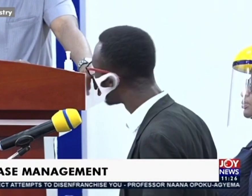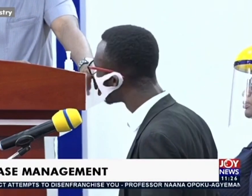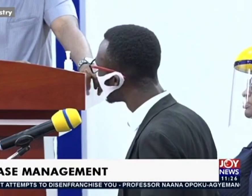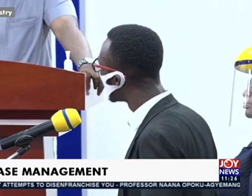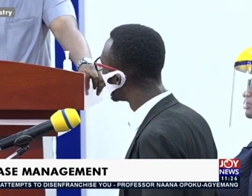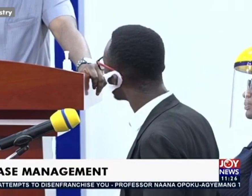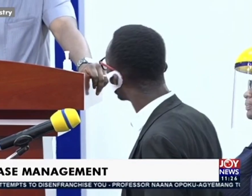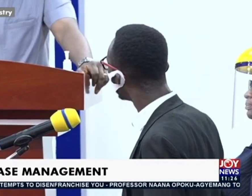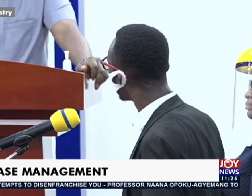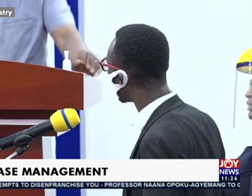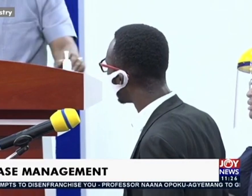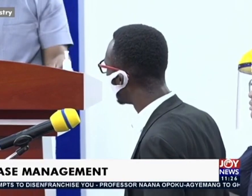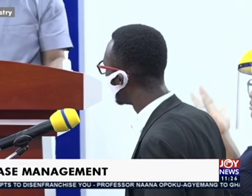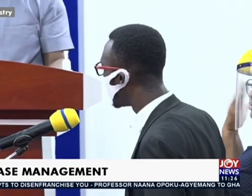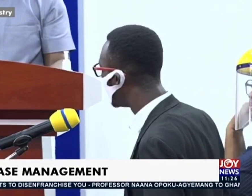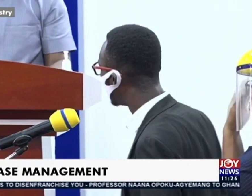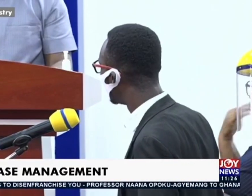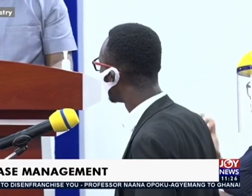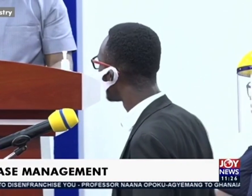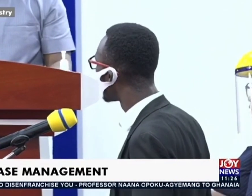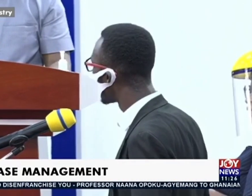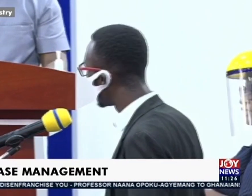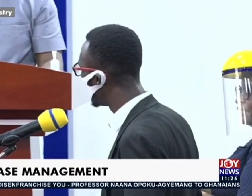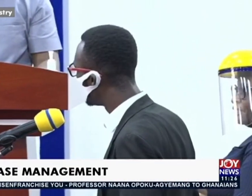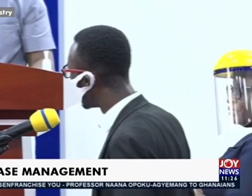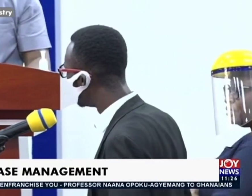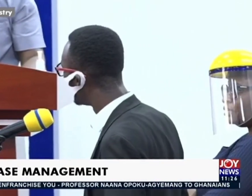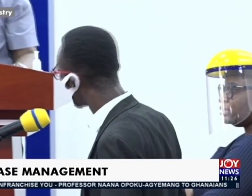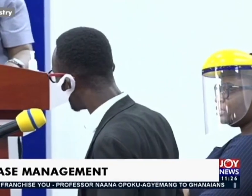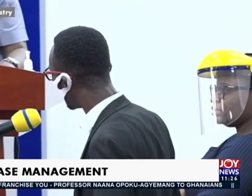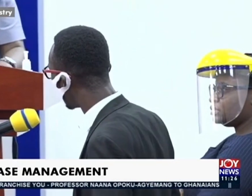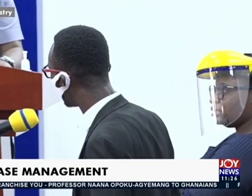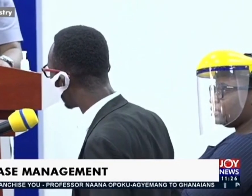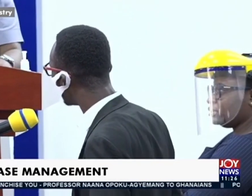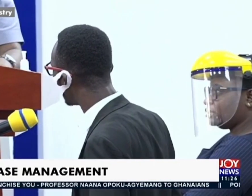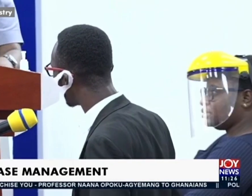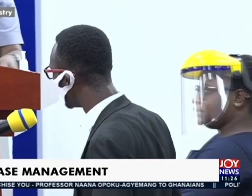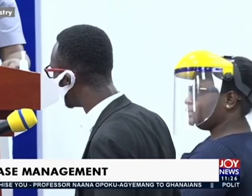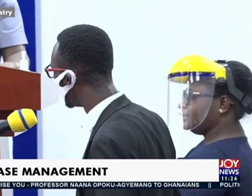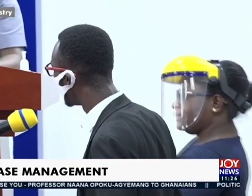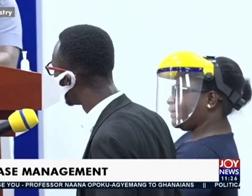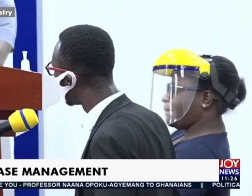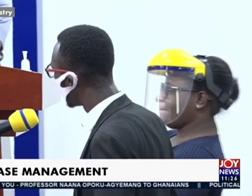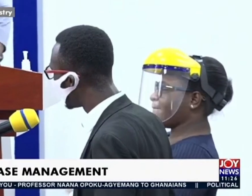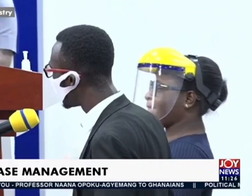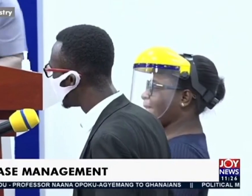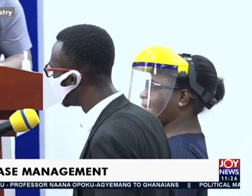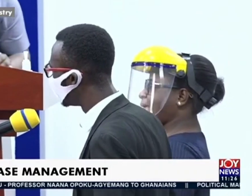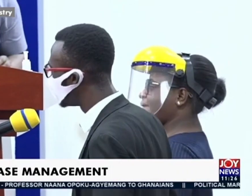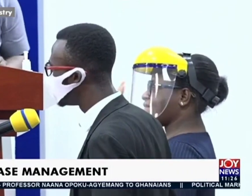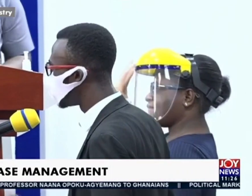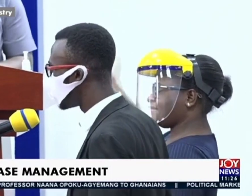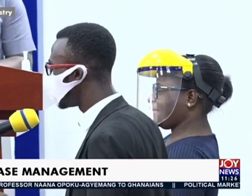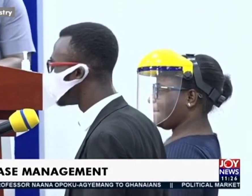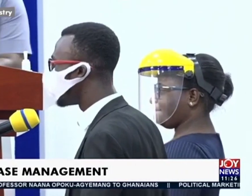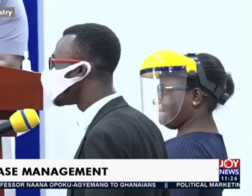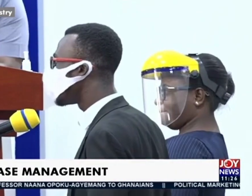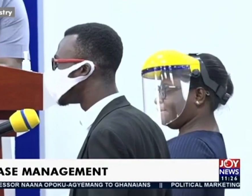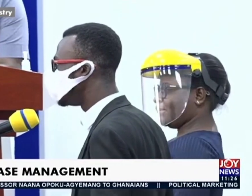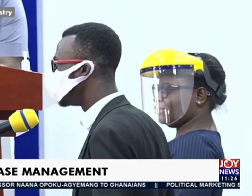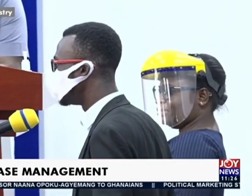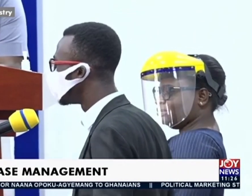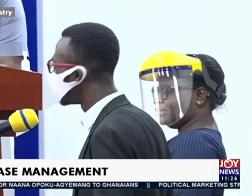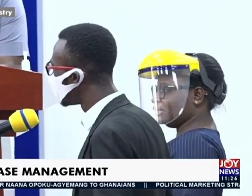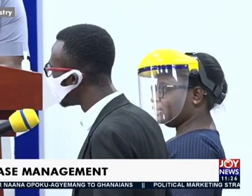eye nansen na eye omampanyi de ba numku eye 5-member committee eba ye no betimi ahwe ma wo